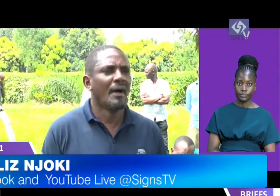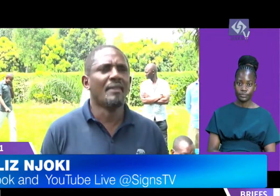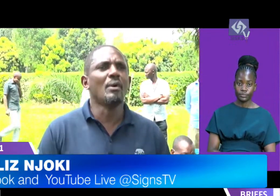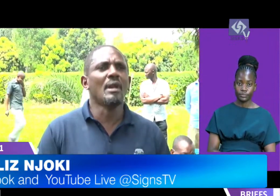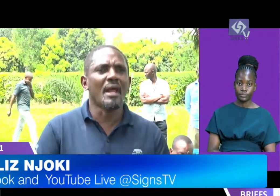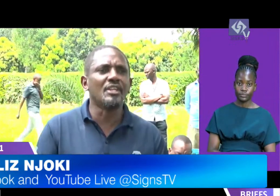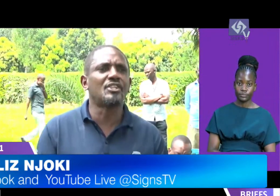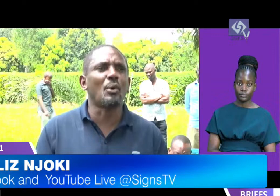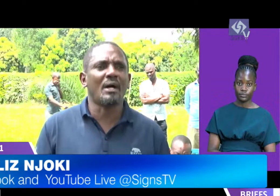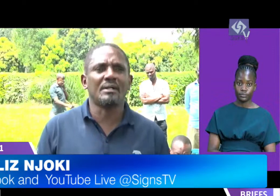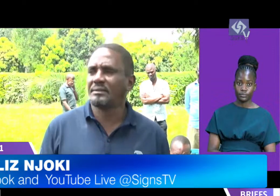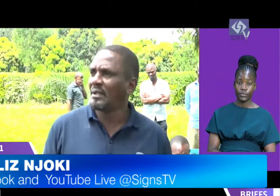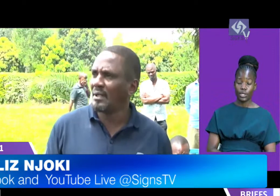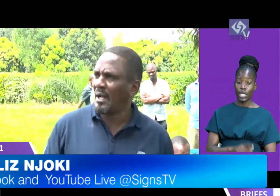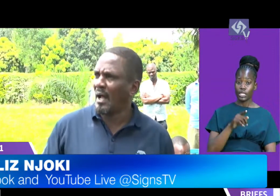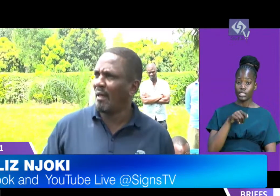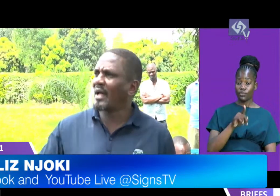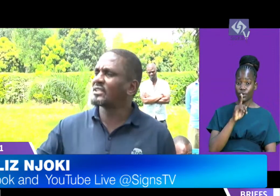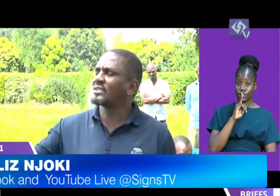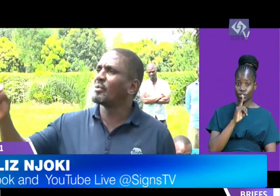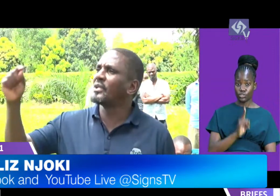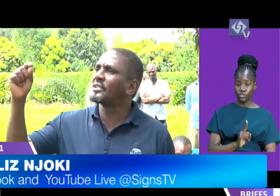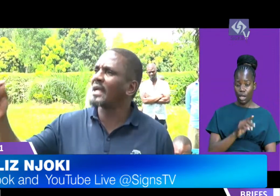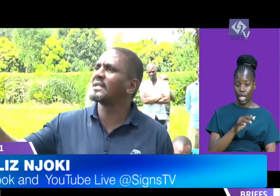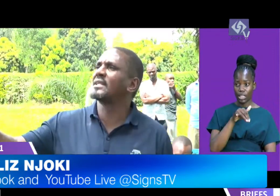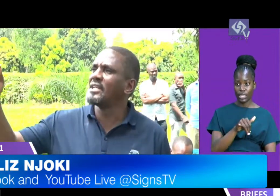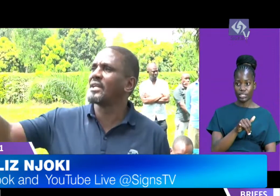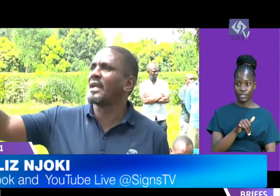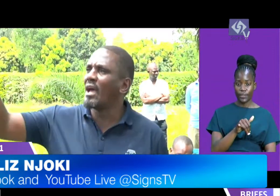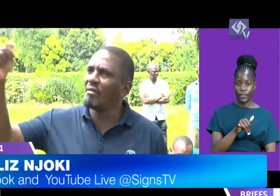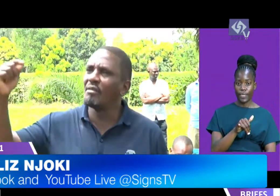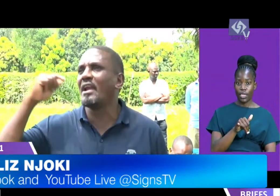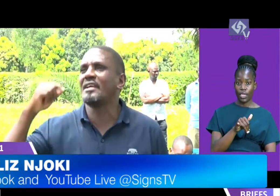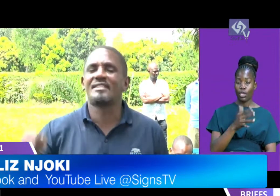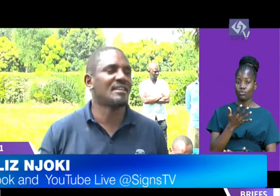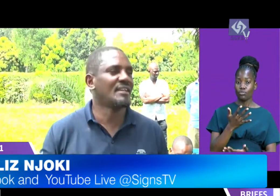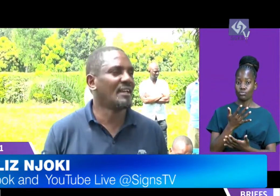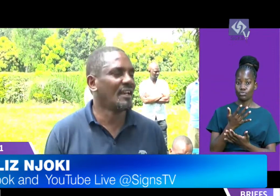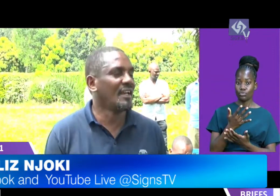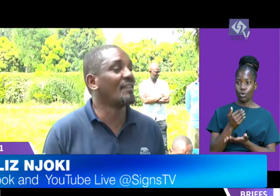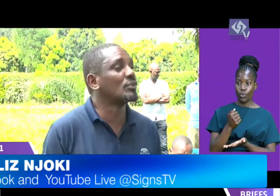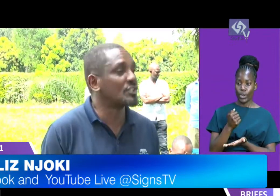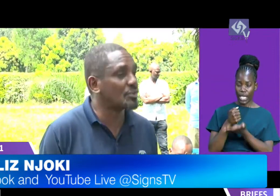They will ensure that we touch each and every village in the constituency.